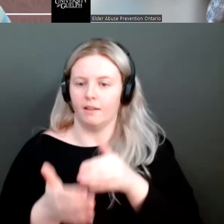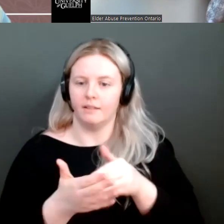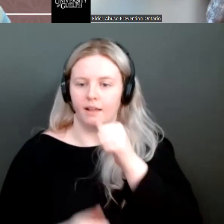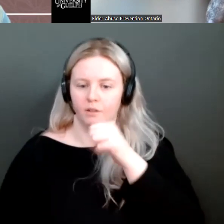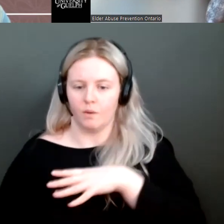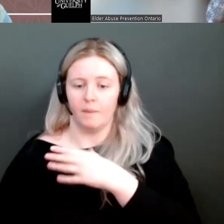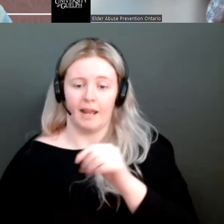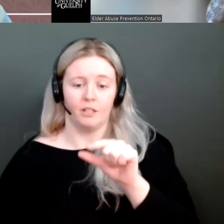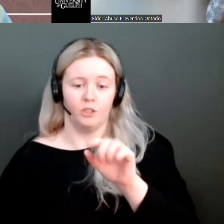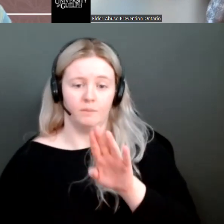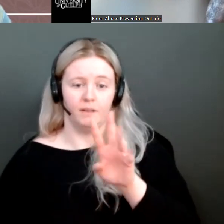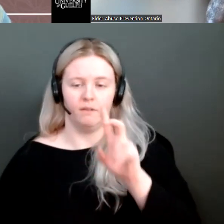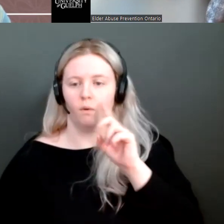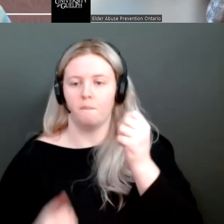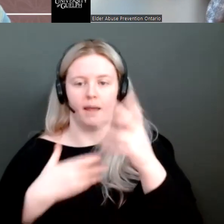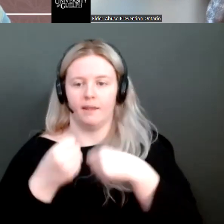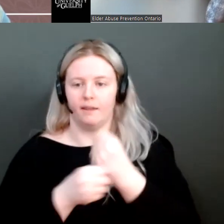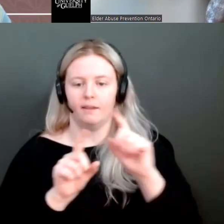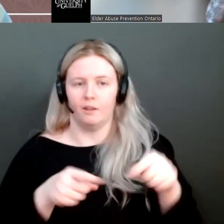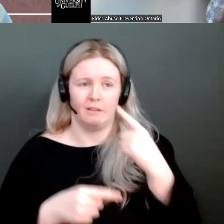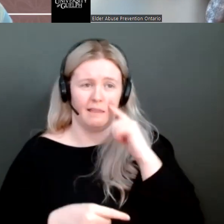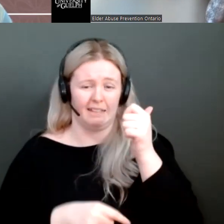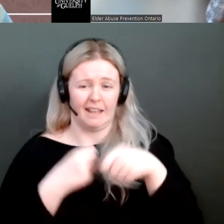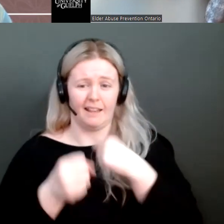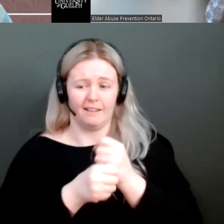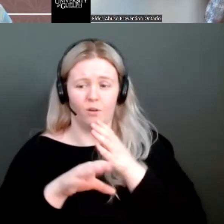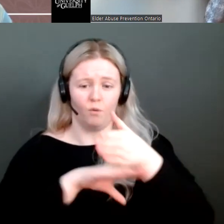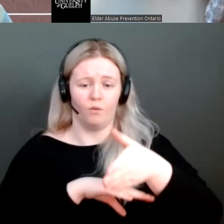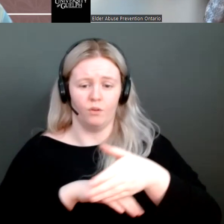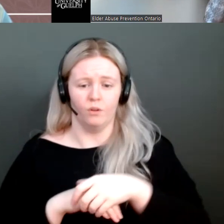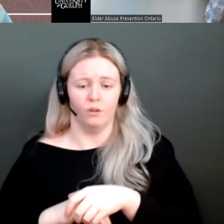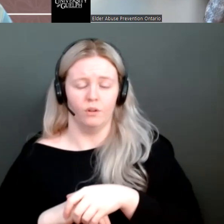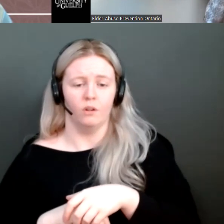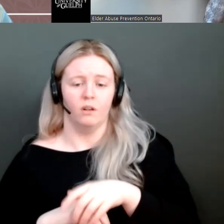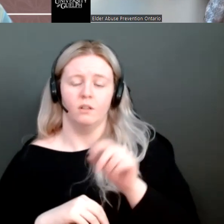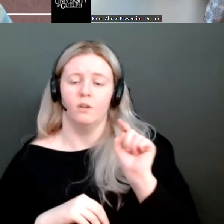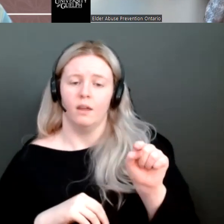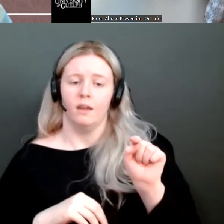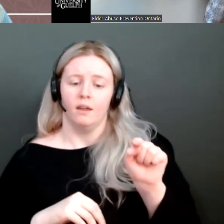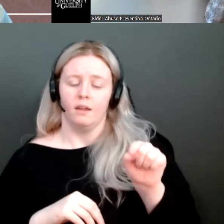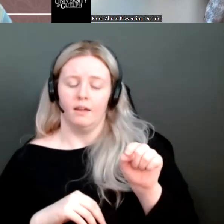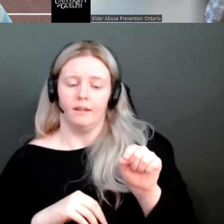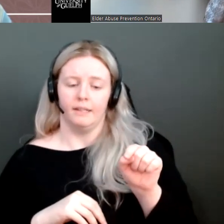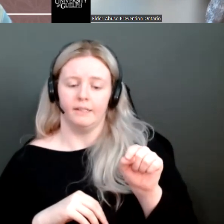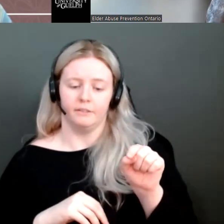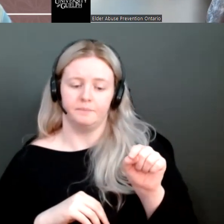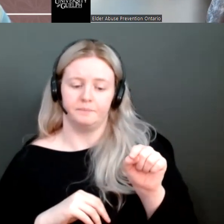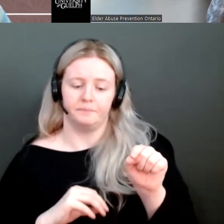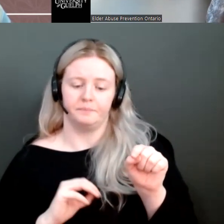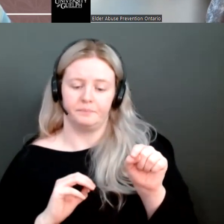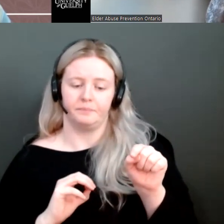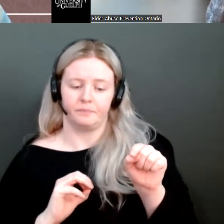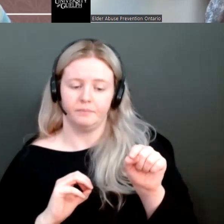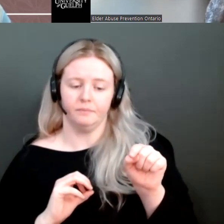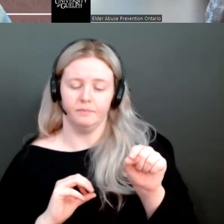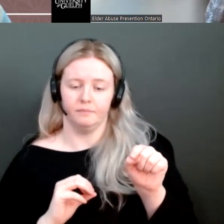for several years, and maybe over a decade. And they've, shown that some of the attitudes haven't